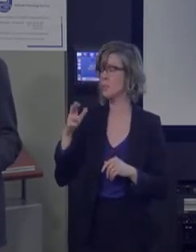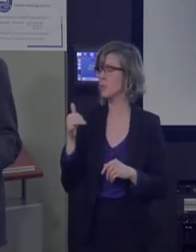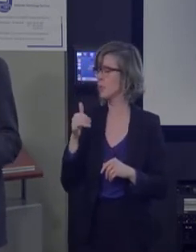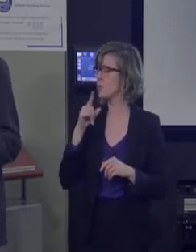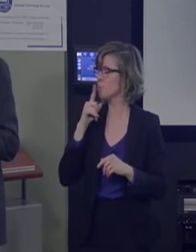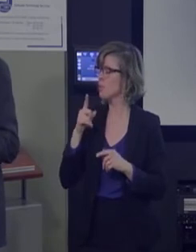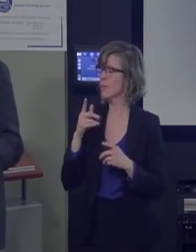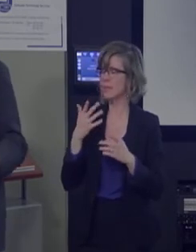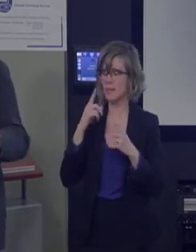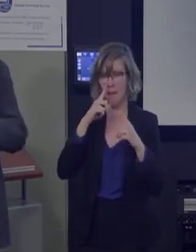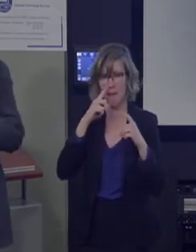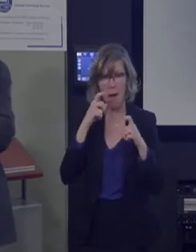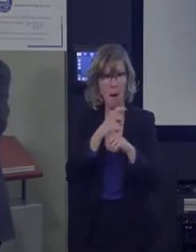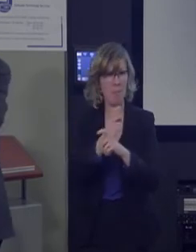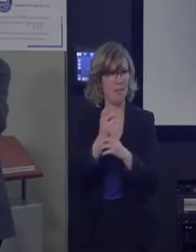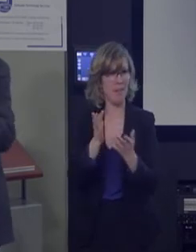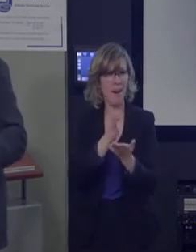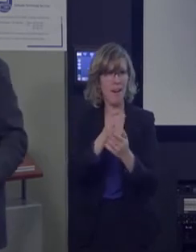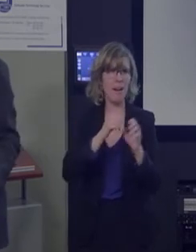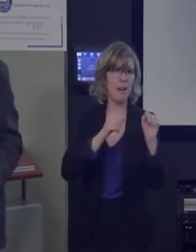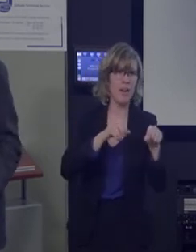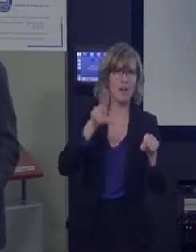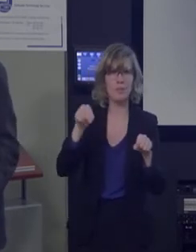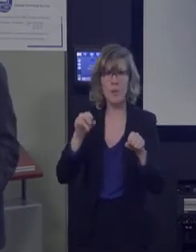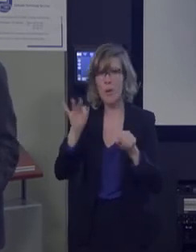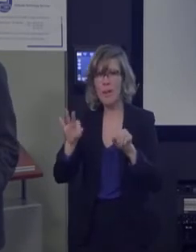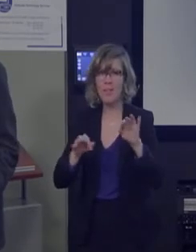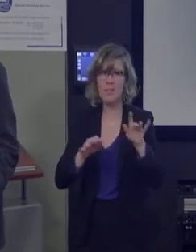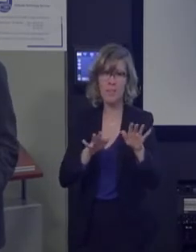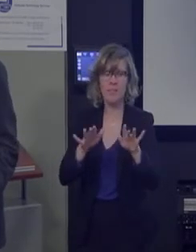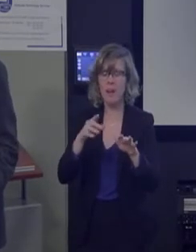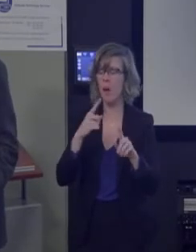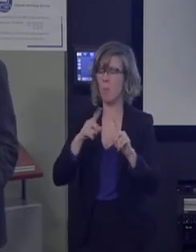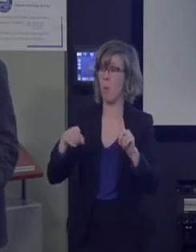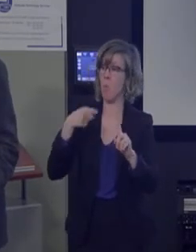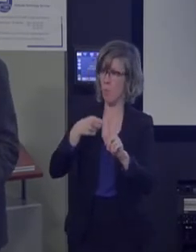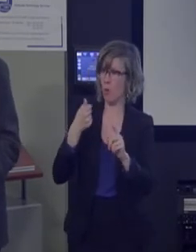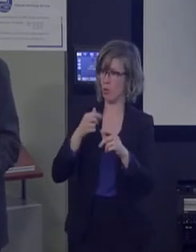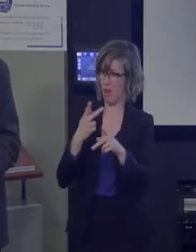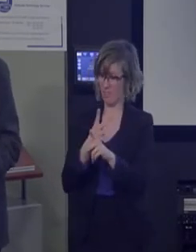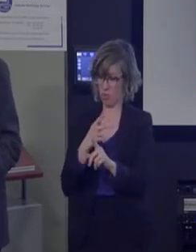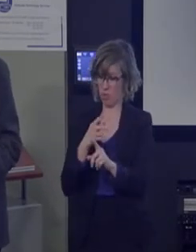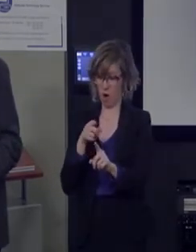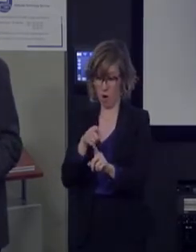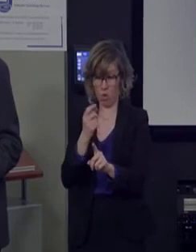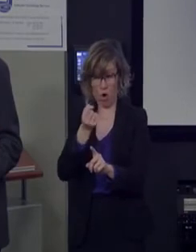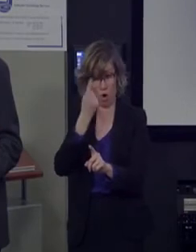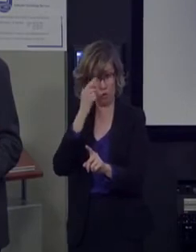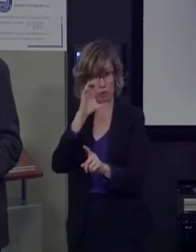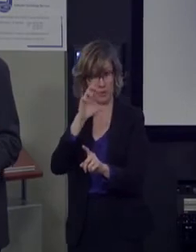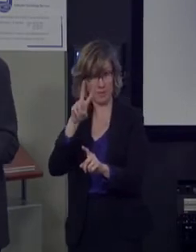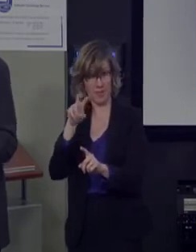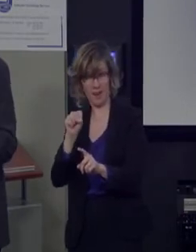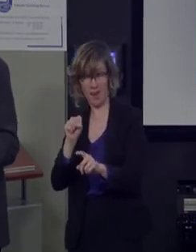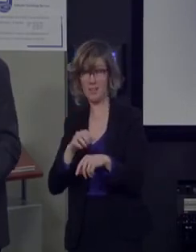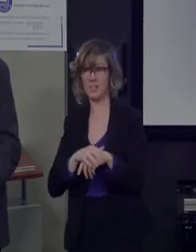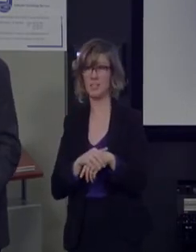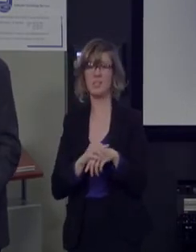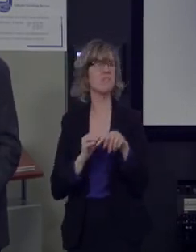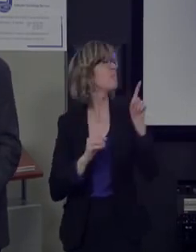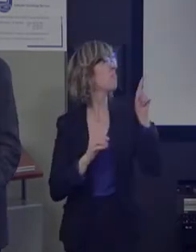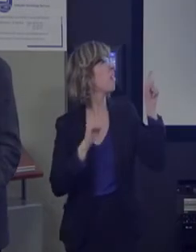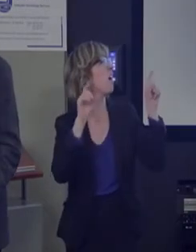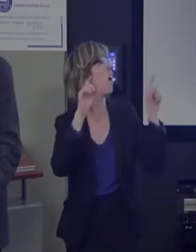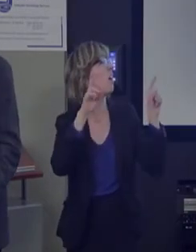paths you can go down, but we're trying to track what these students know about CVS. And I'll skip that. The tutor is on the